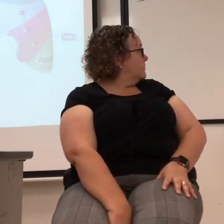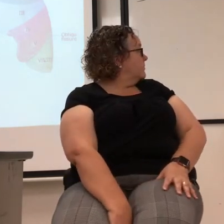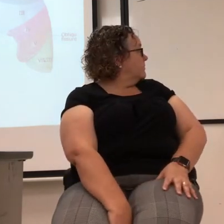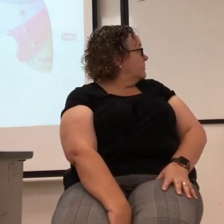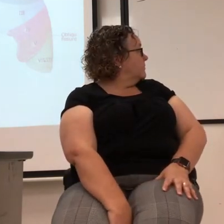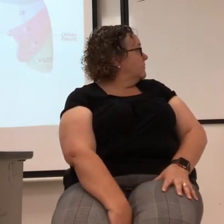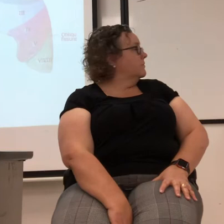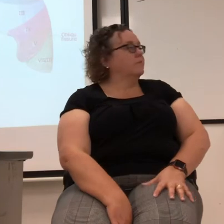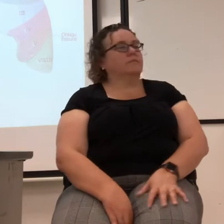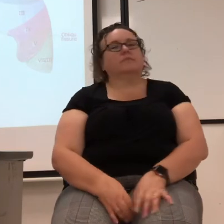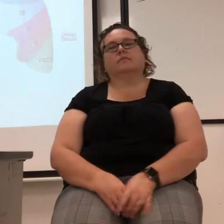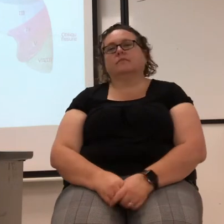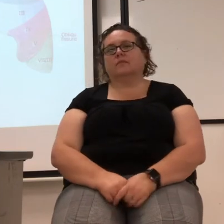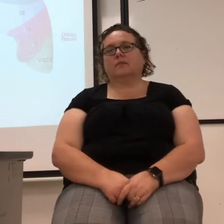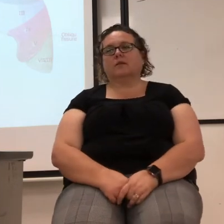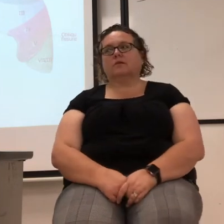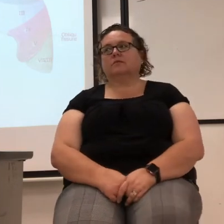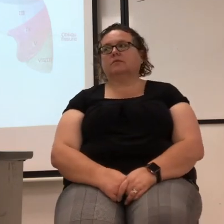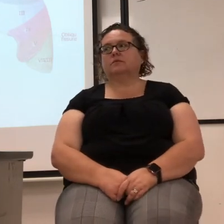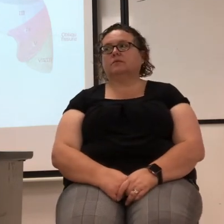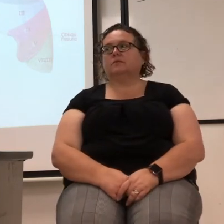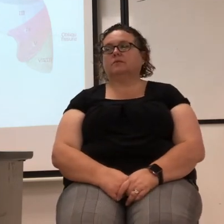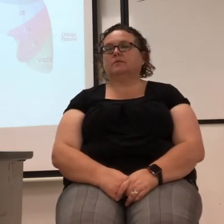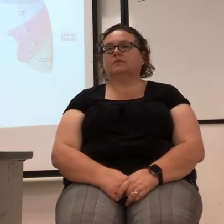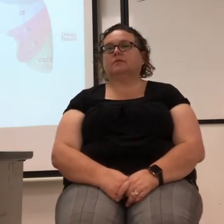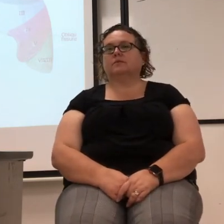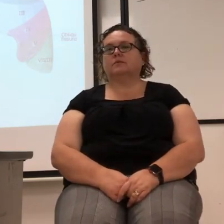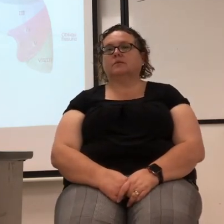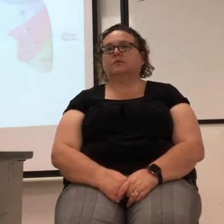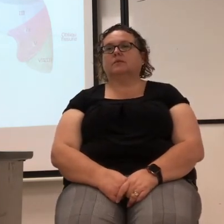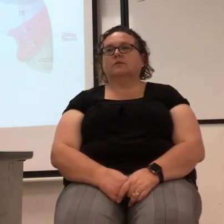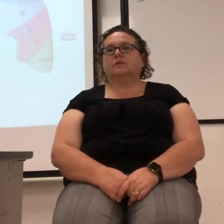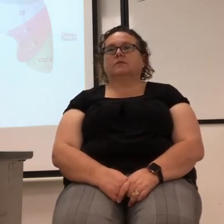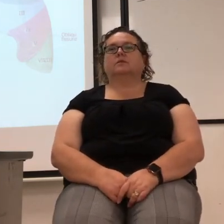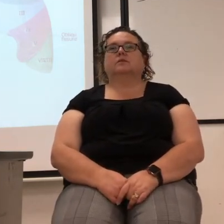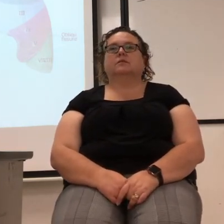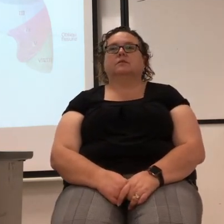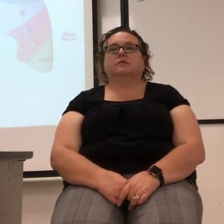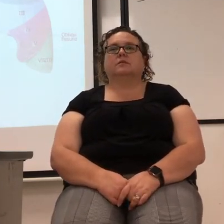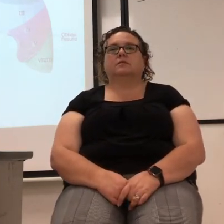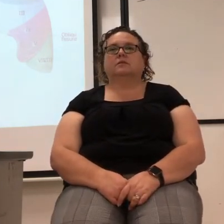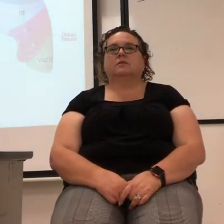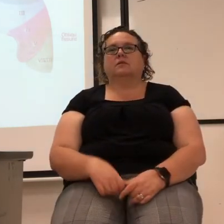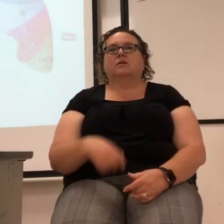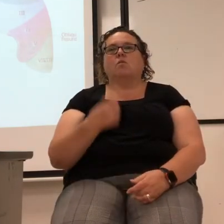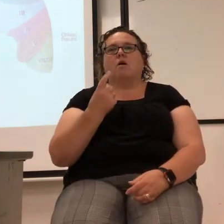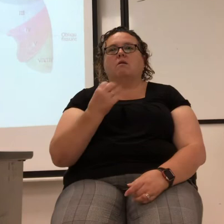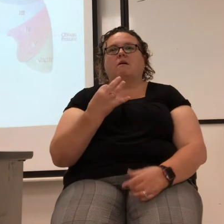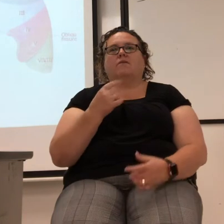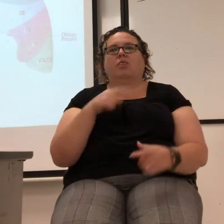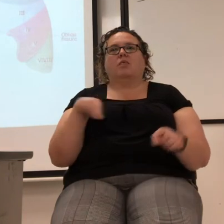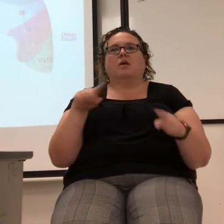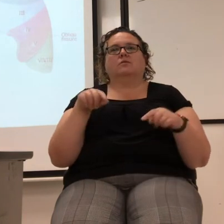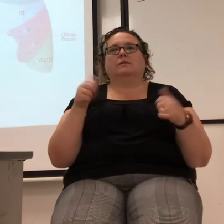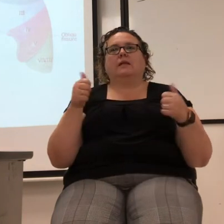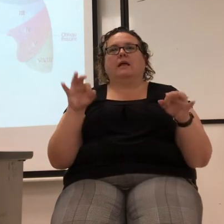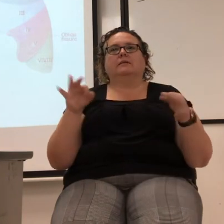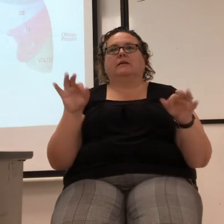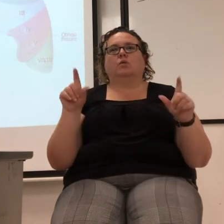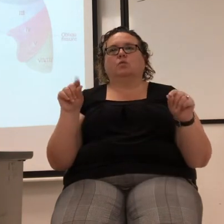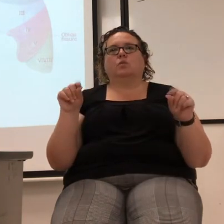So you get the airway in there, the one of the 19 or 20 tertiary airways with the lung